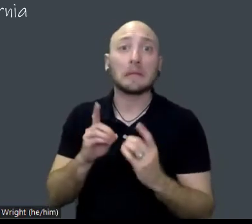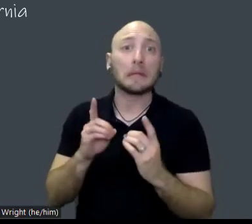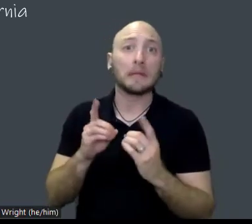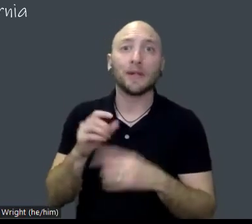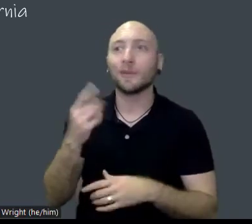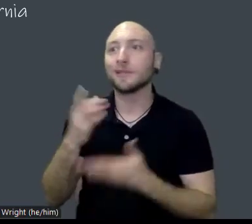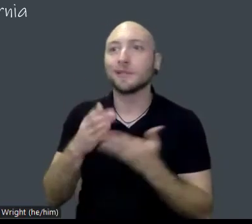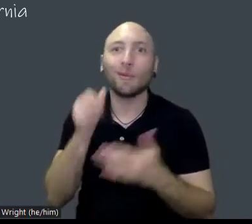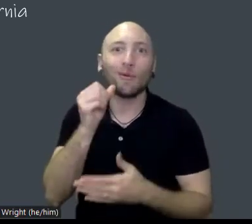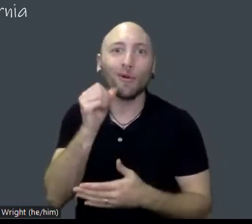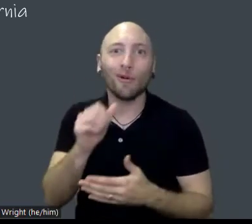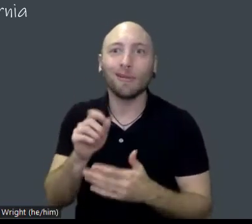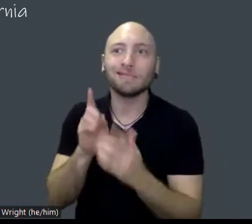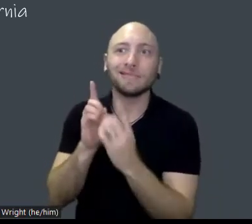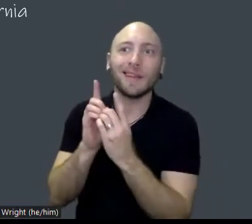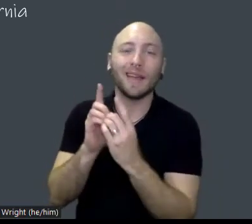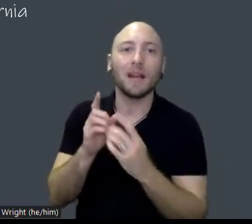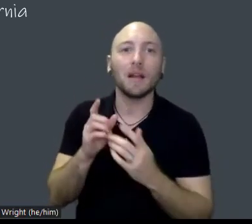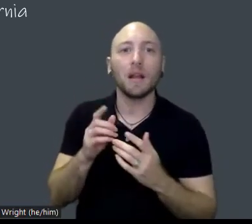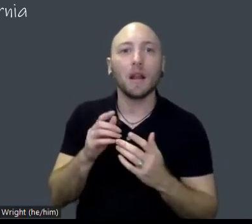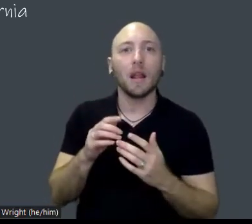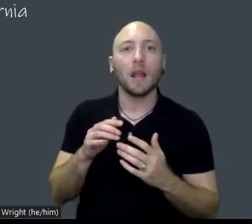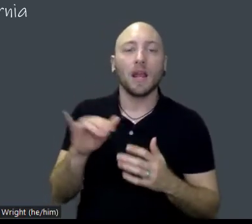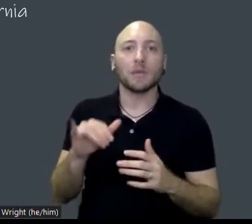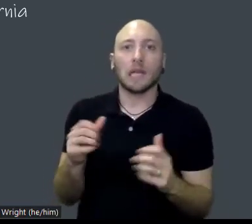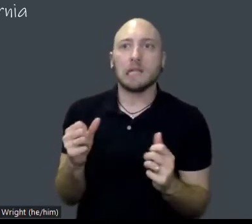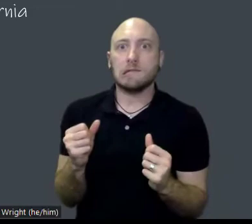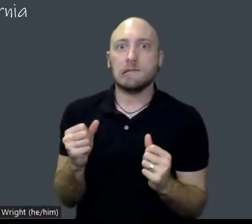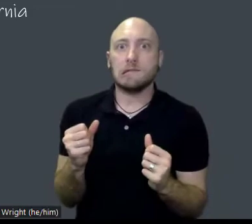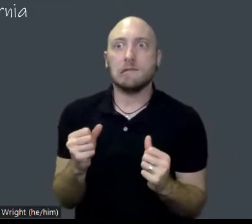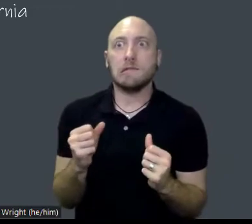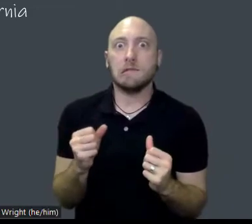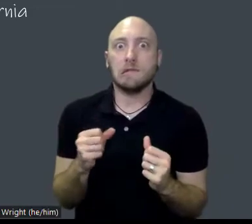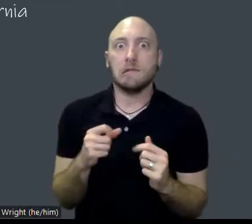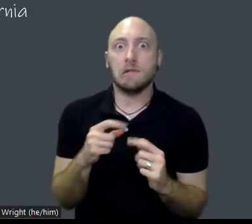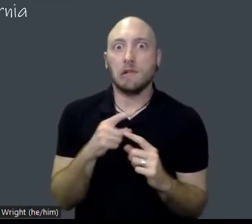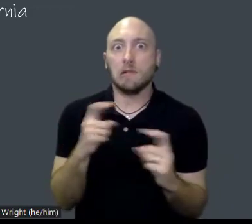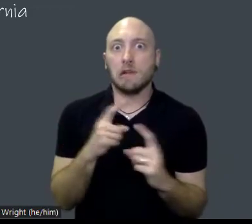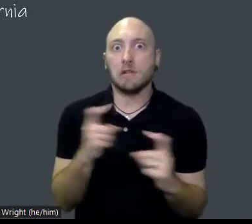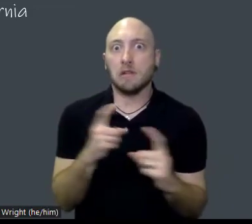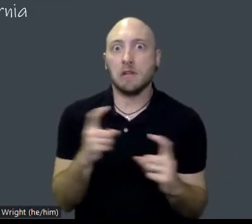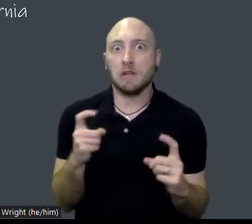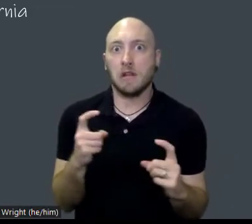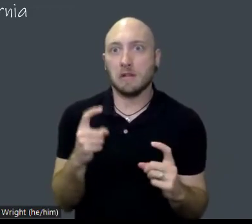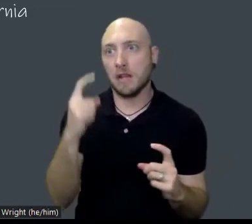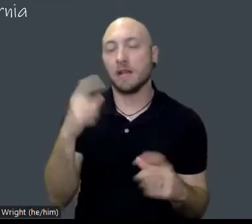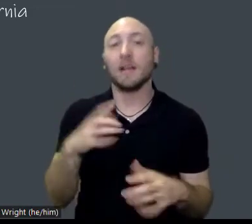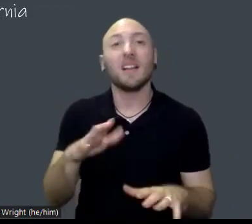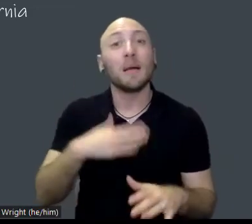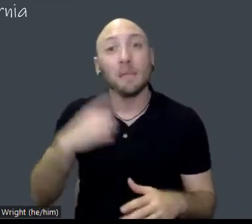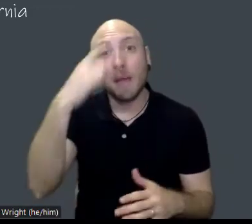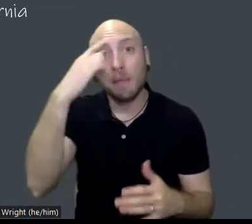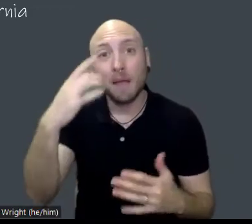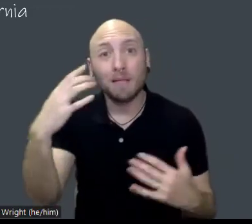or another, and kind of white knuckle my way through like my mental health problems and my substance abuse